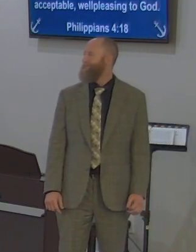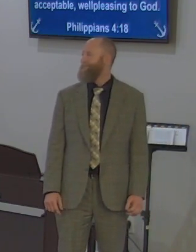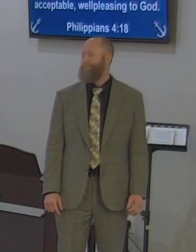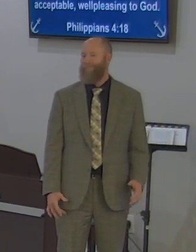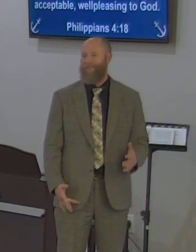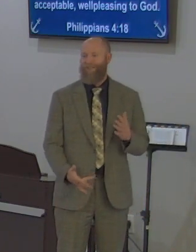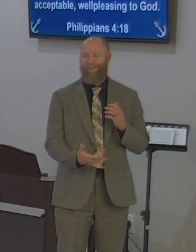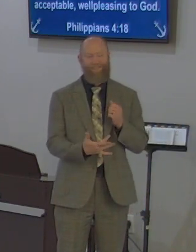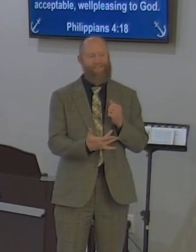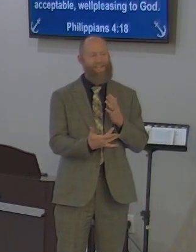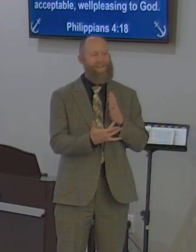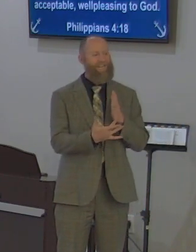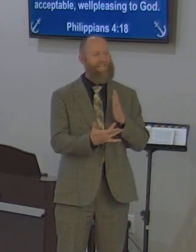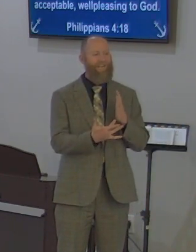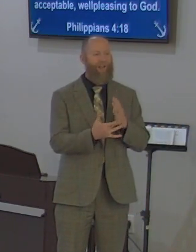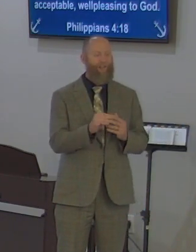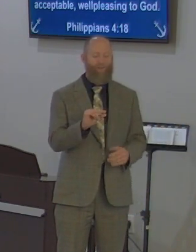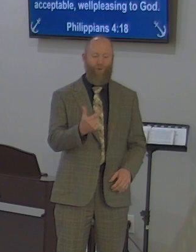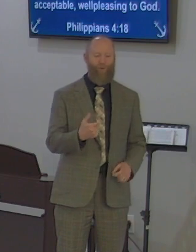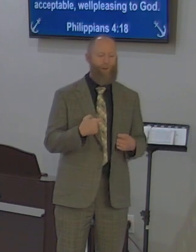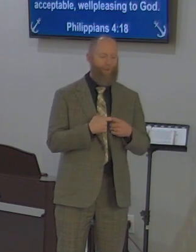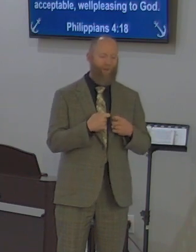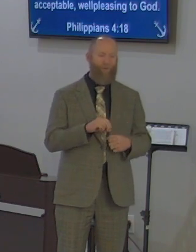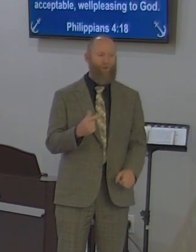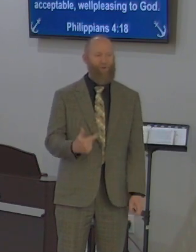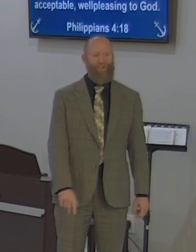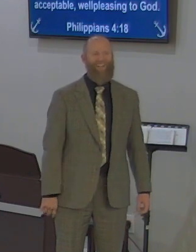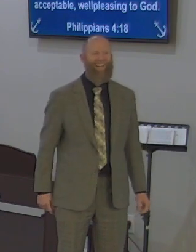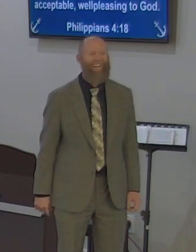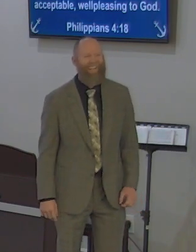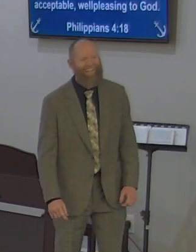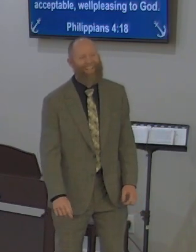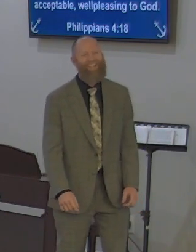Technology's tough, especially that battery technology. That's a tough one right there.